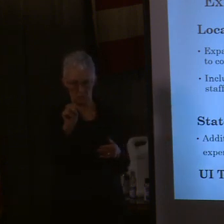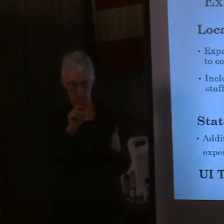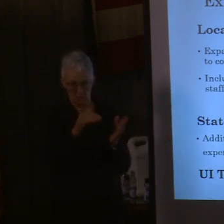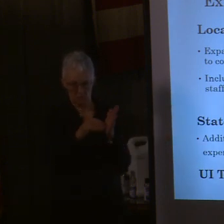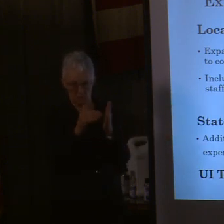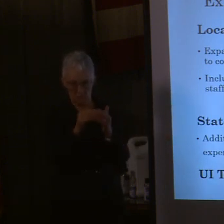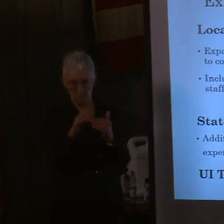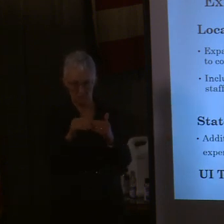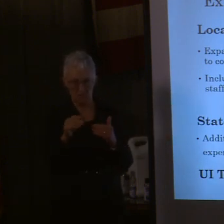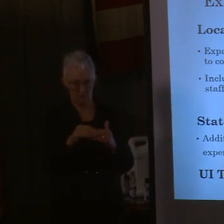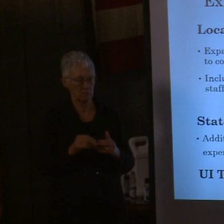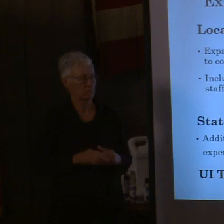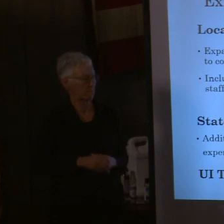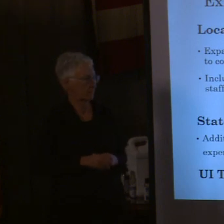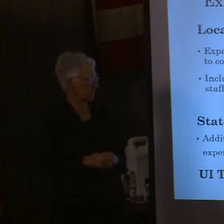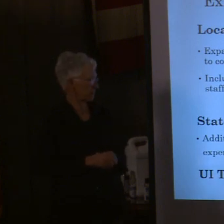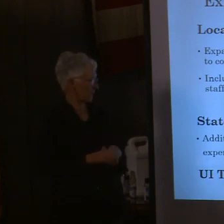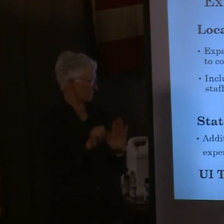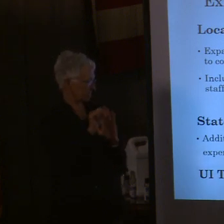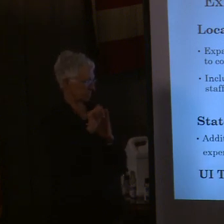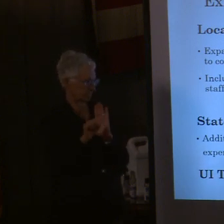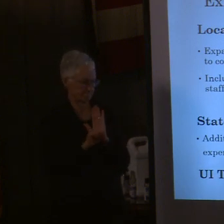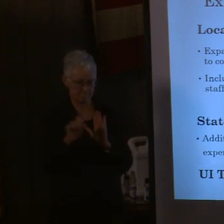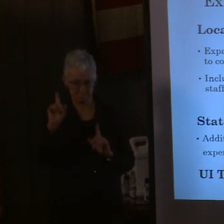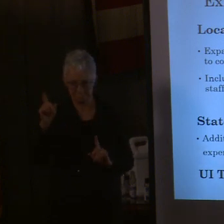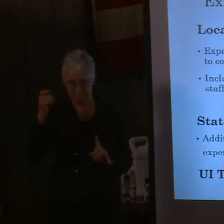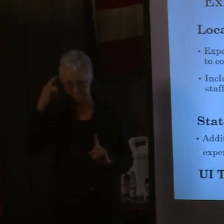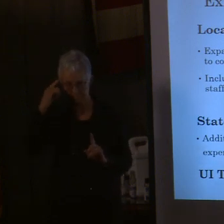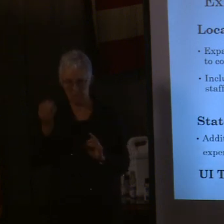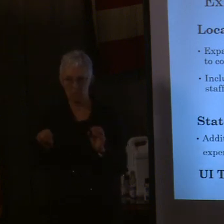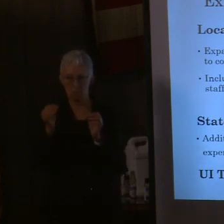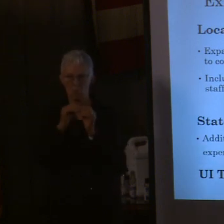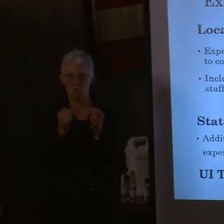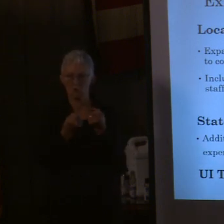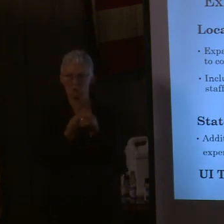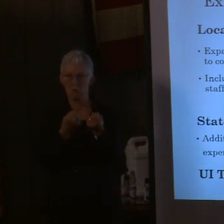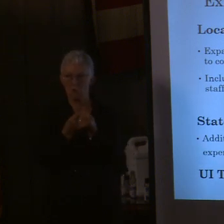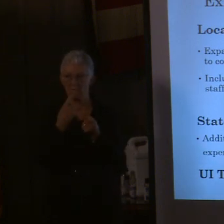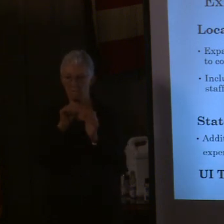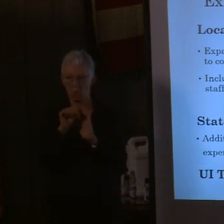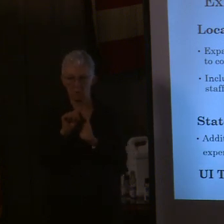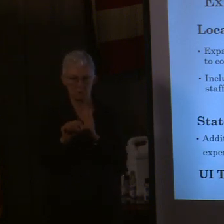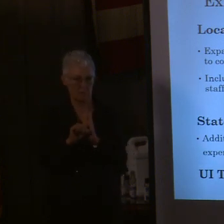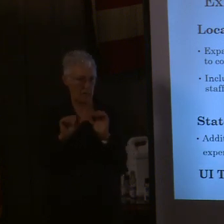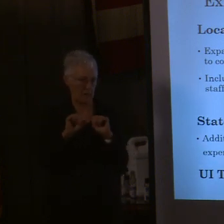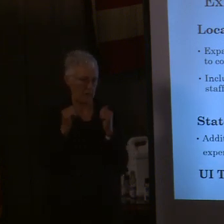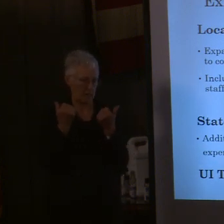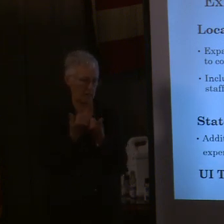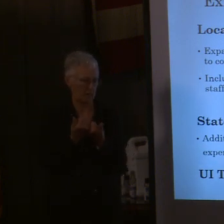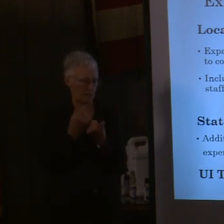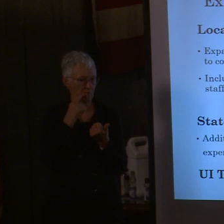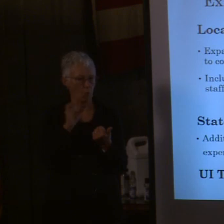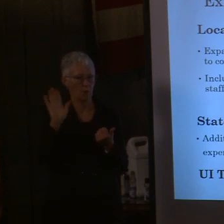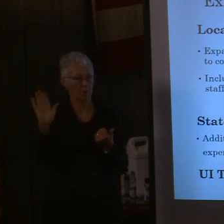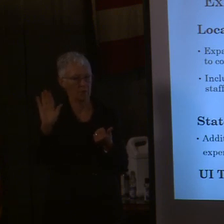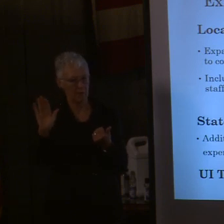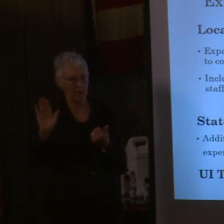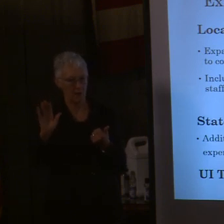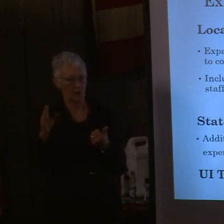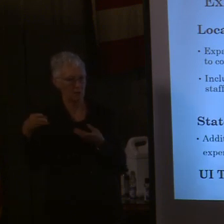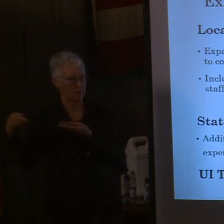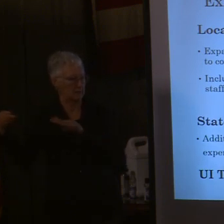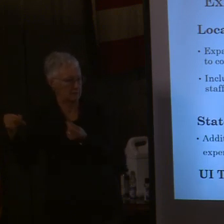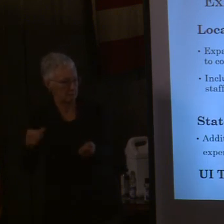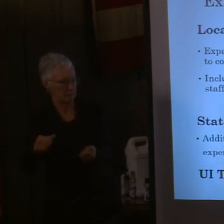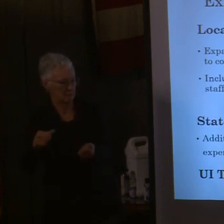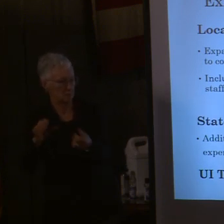doing this. And then finally, state government, additional support for state agencies to reimburse for eligible expenses, similar on the